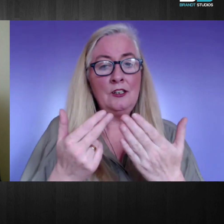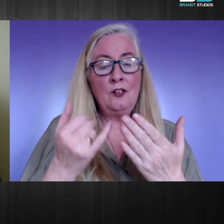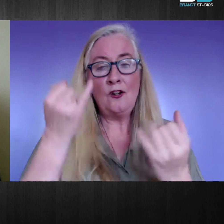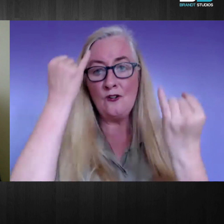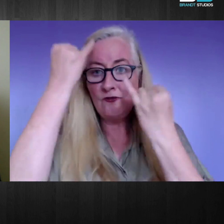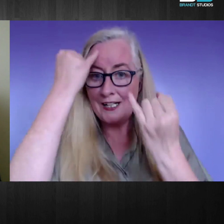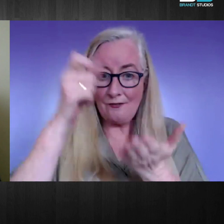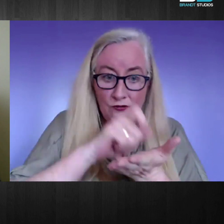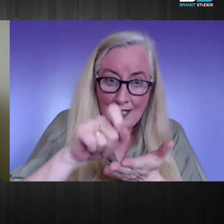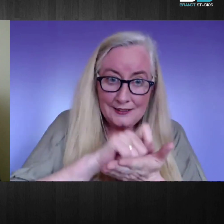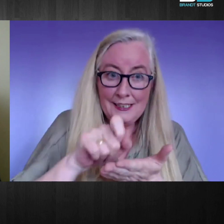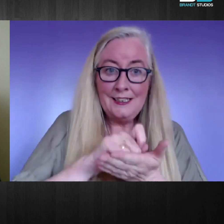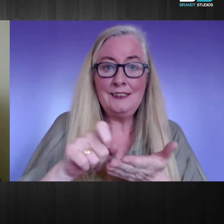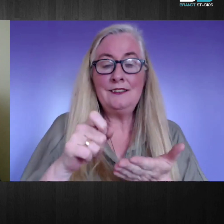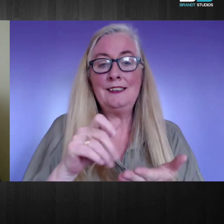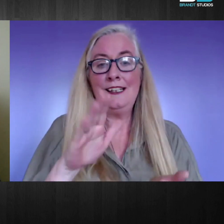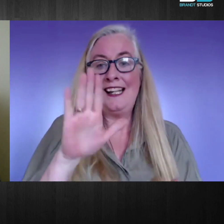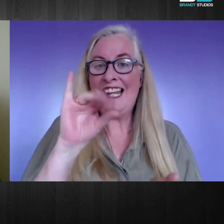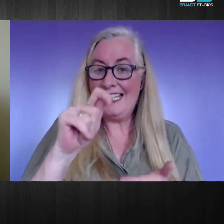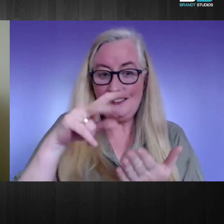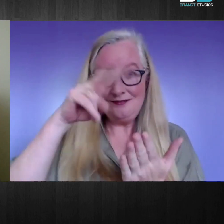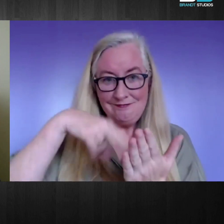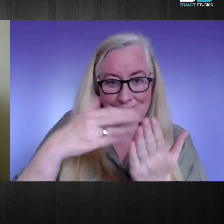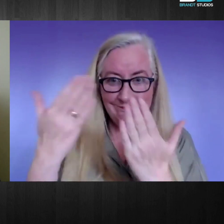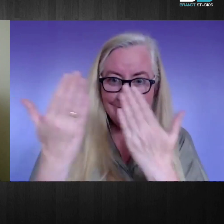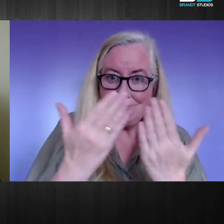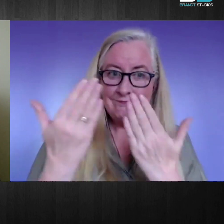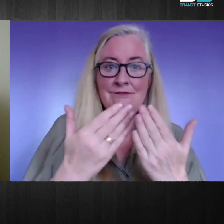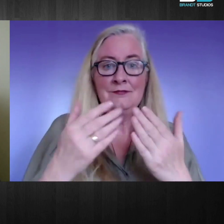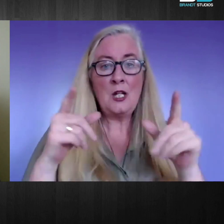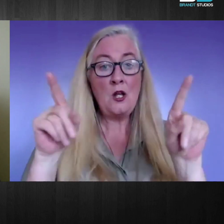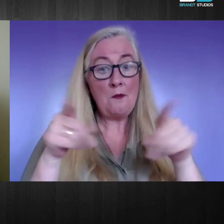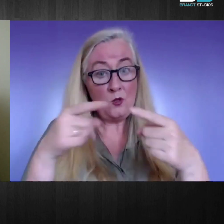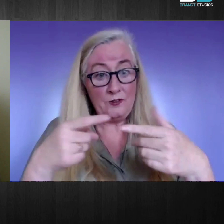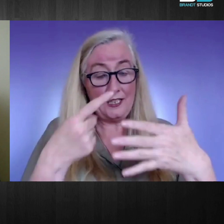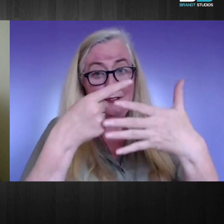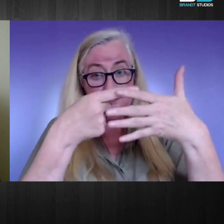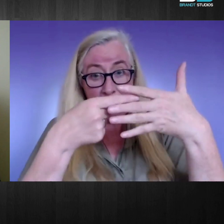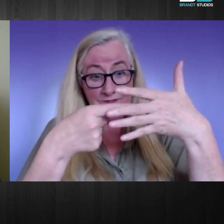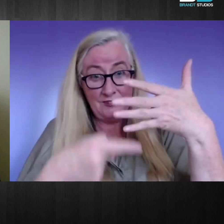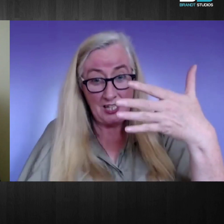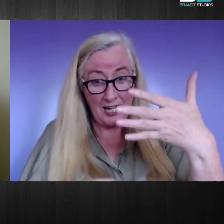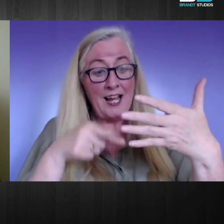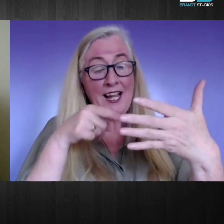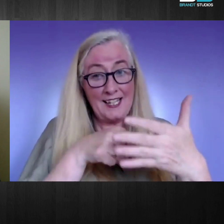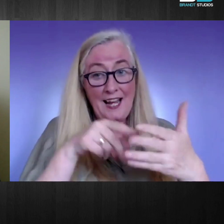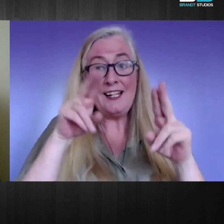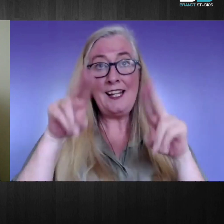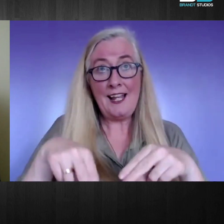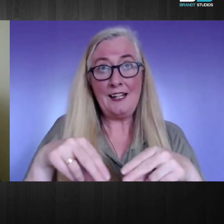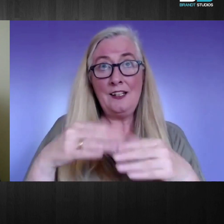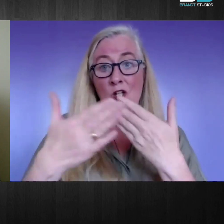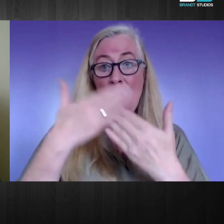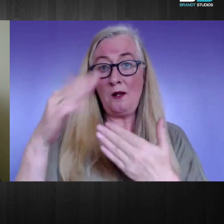literature and as music, it's often been the open venue for youth to share their world, to highlight